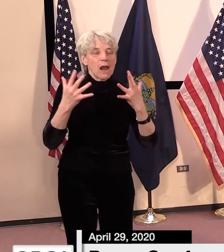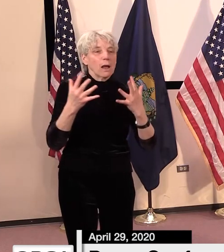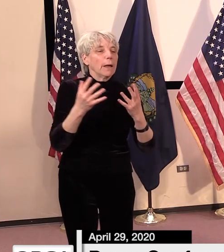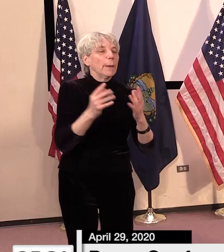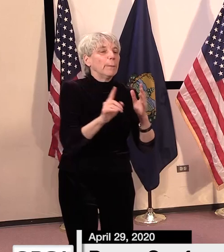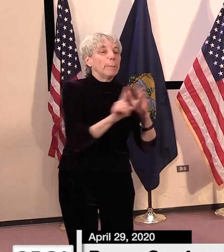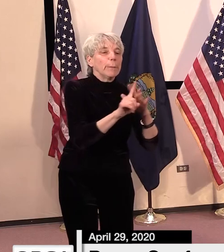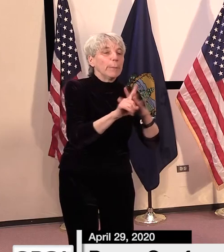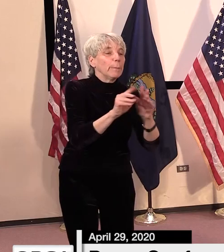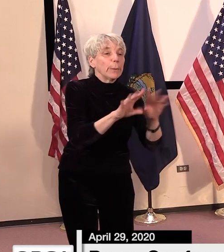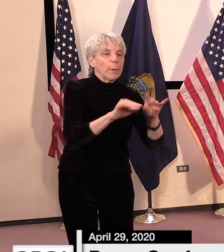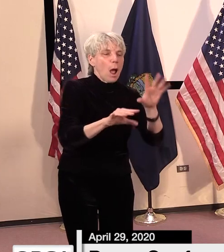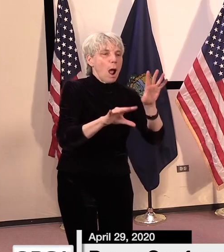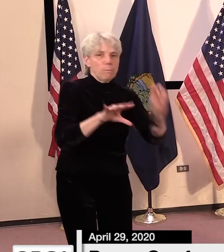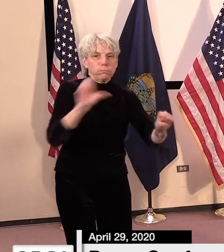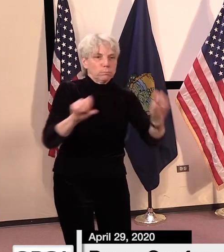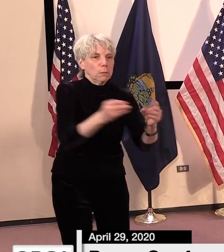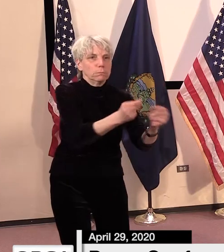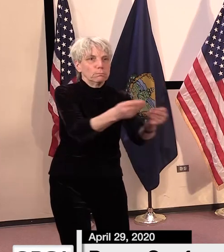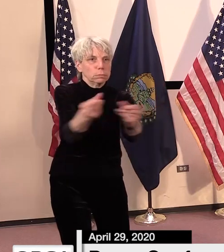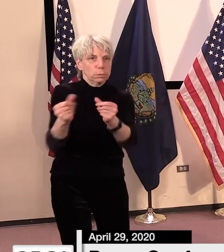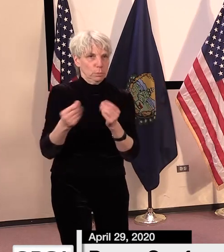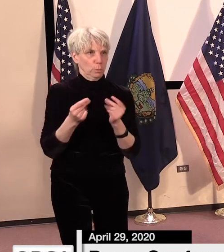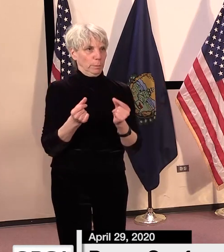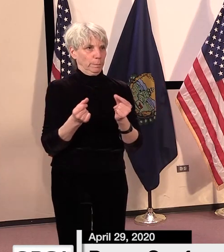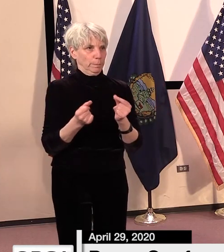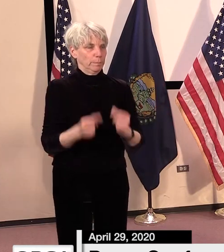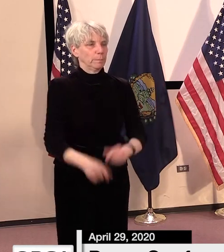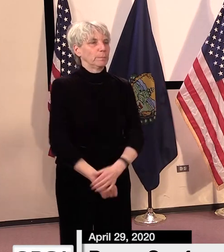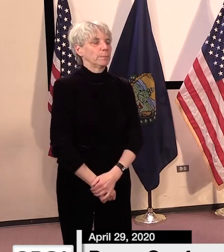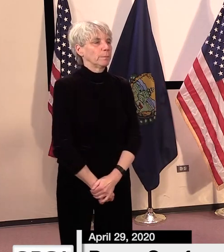them and put them out immediately.